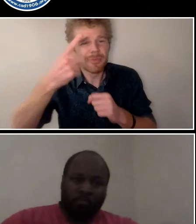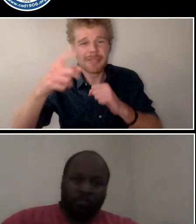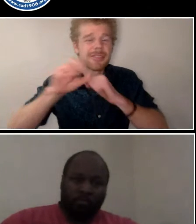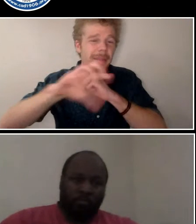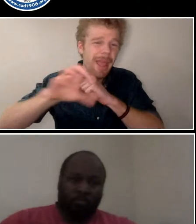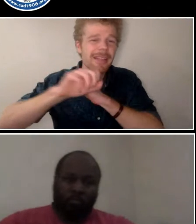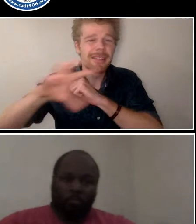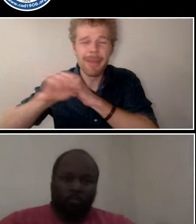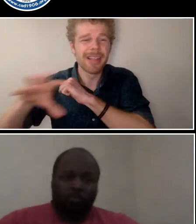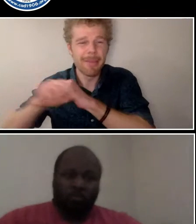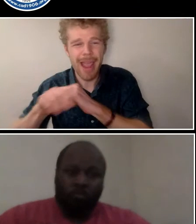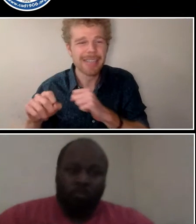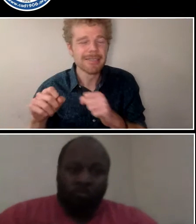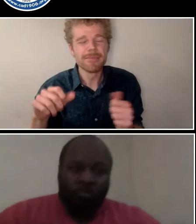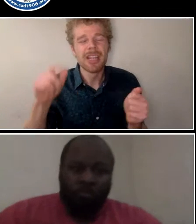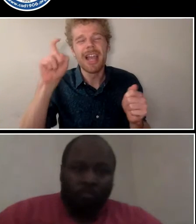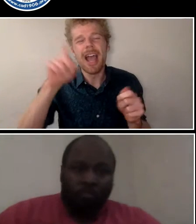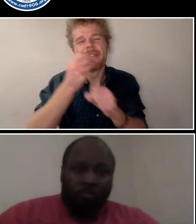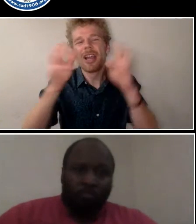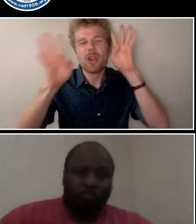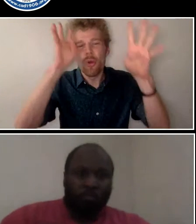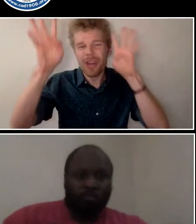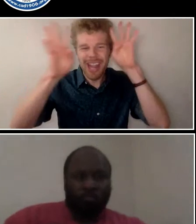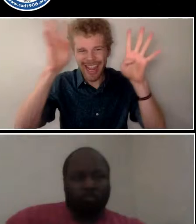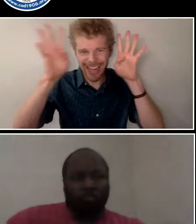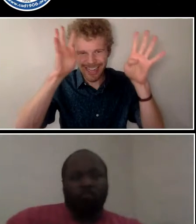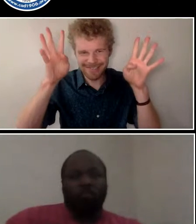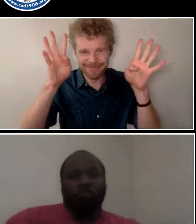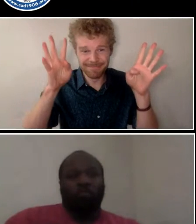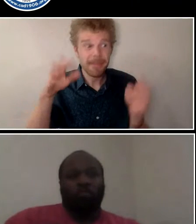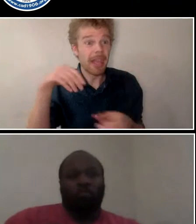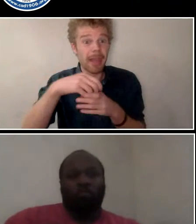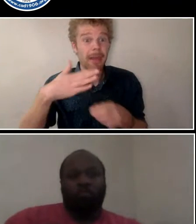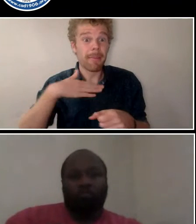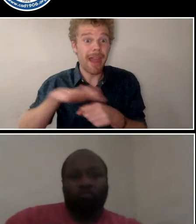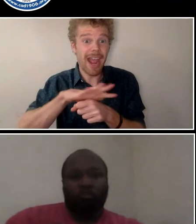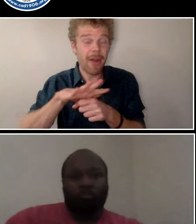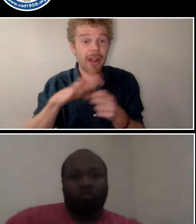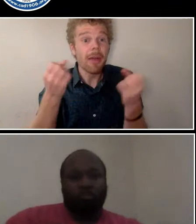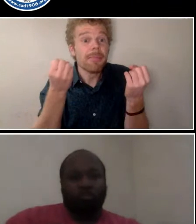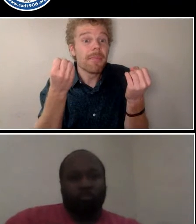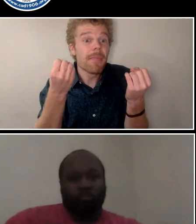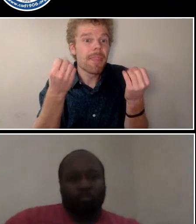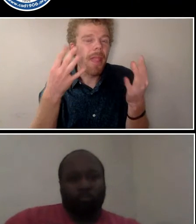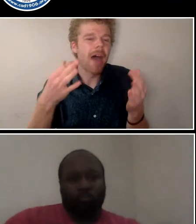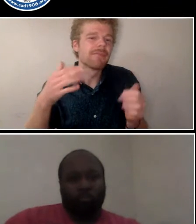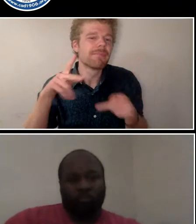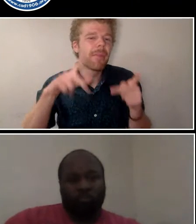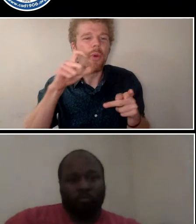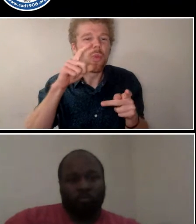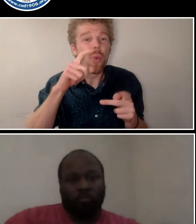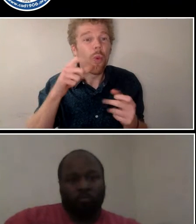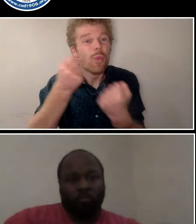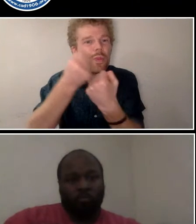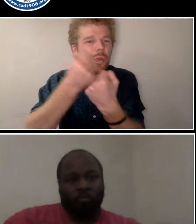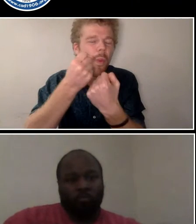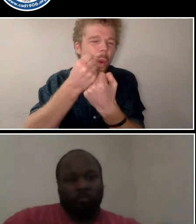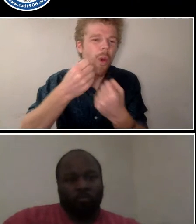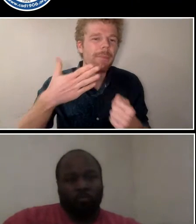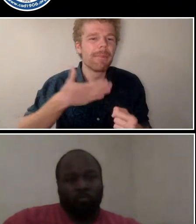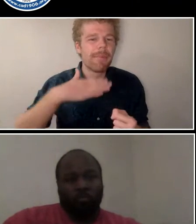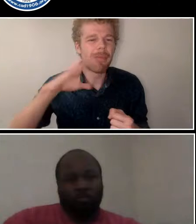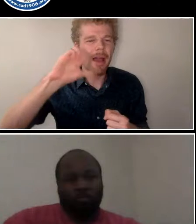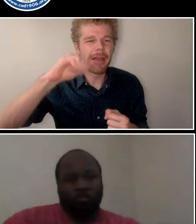so you submit your signatures in August, and then September and October are all about campaigning. And you need to